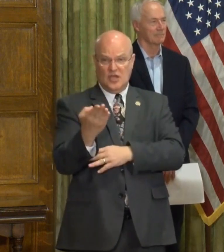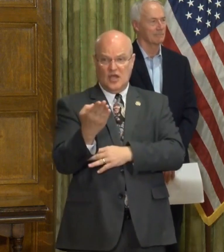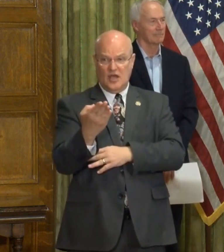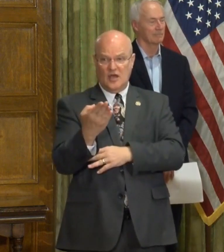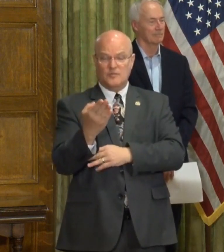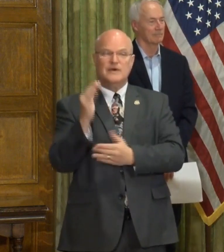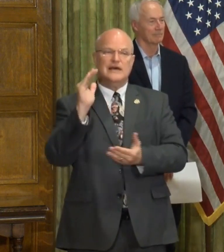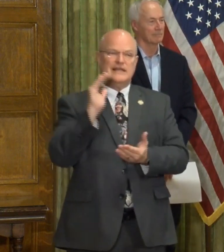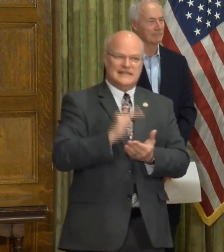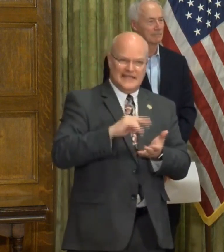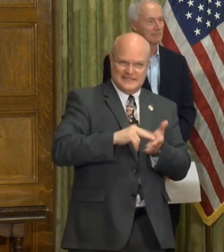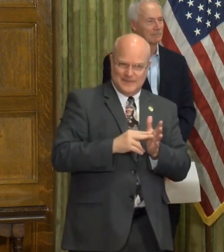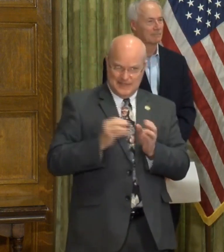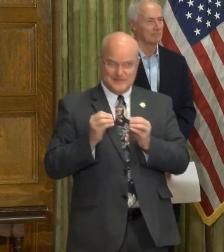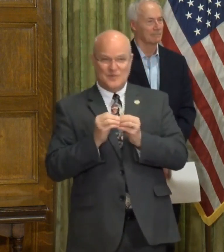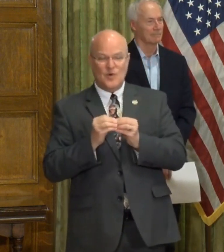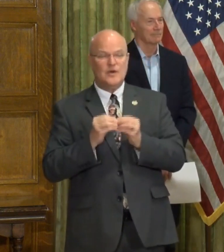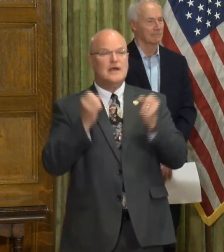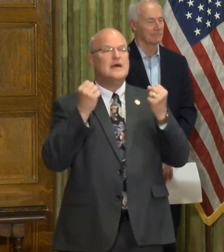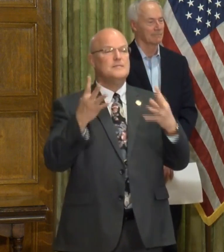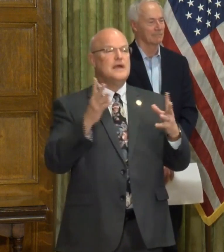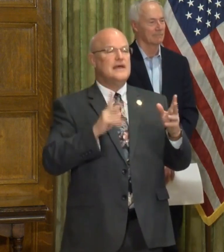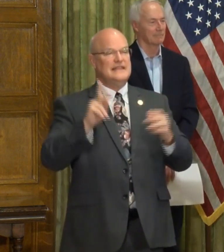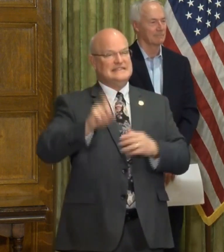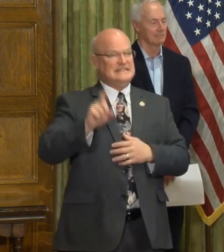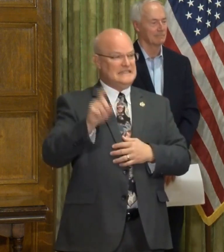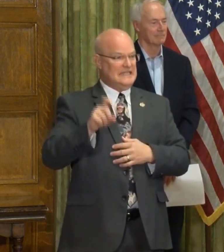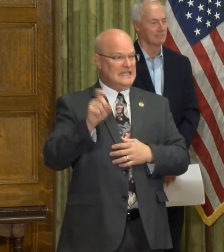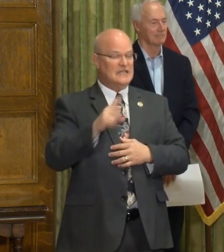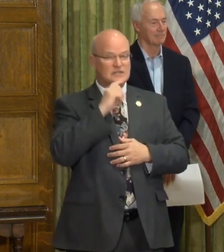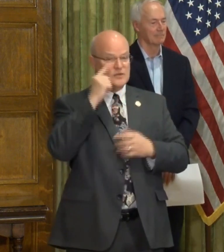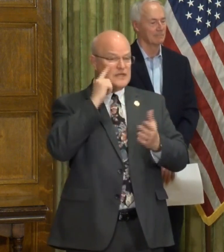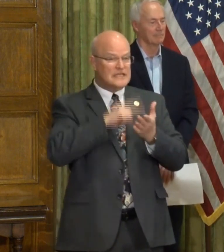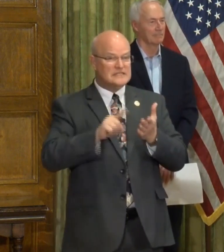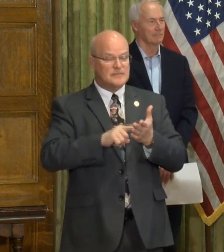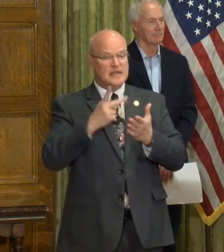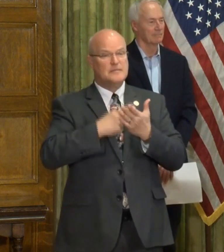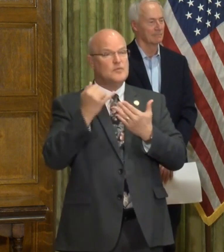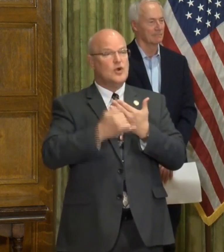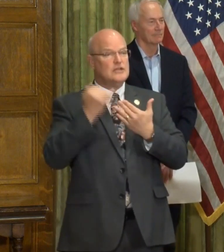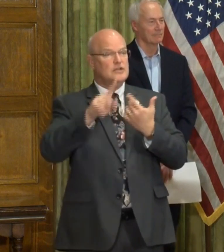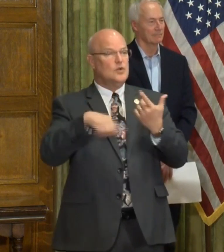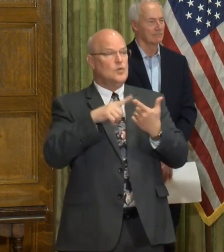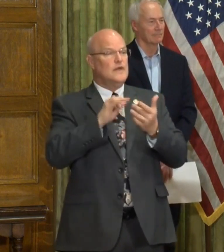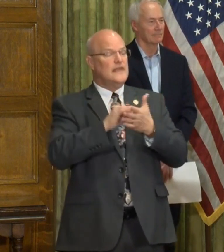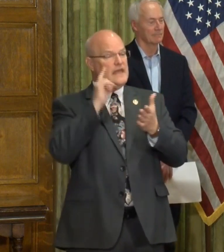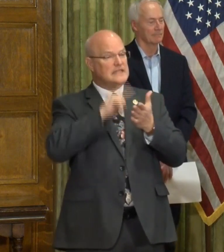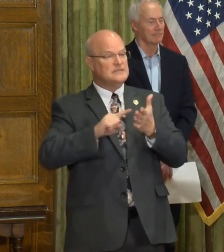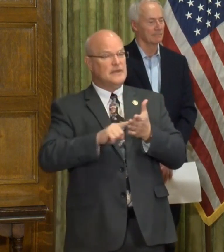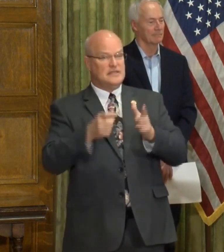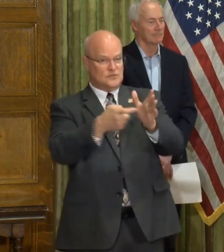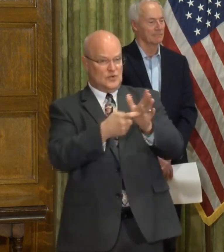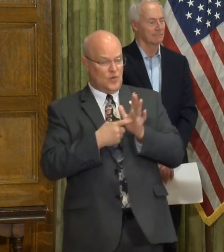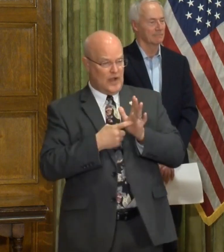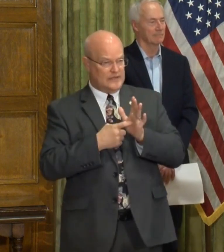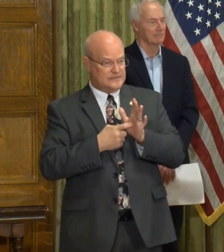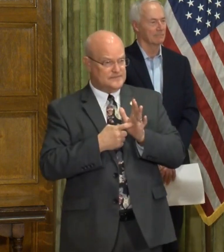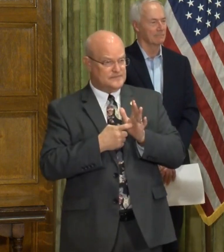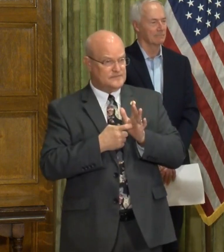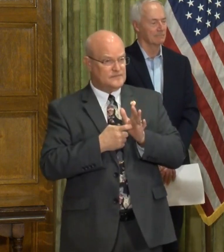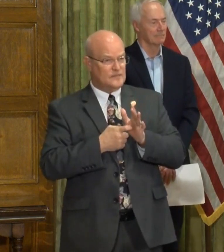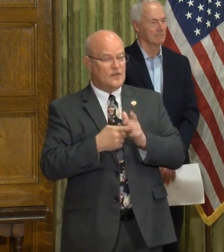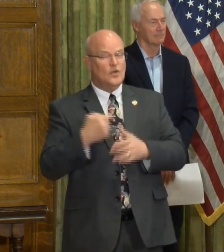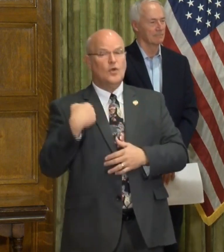on the job. Less is more, just the amount that is needed to inspect a project when that inspection is